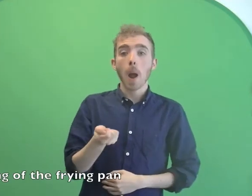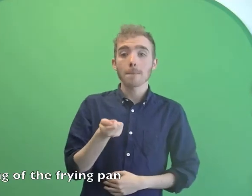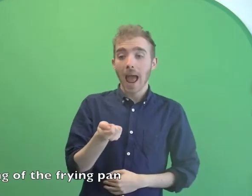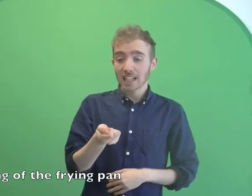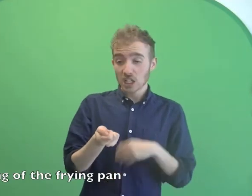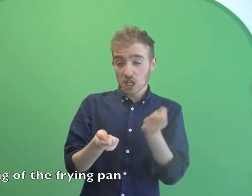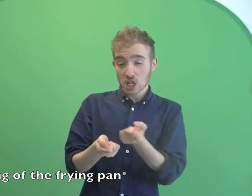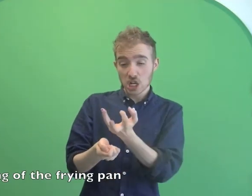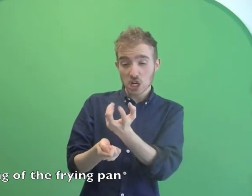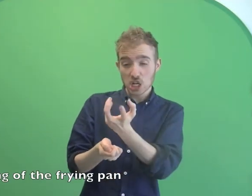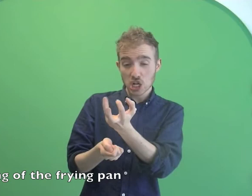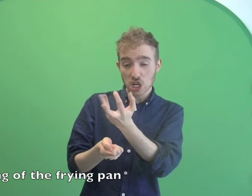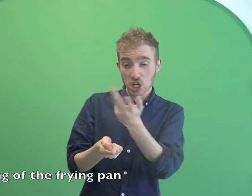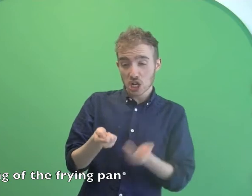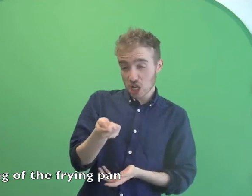The hissing of the frying pan